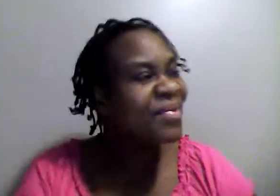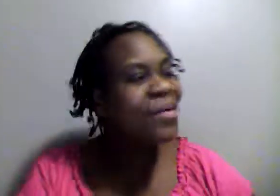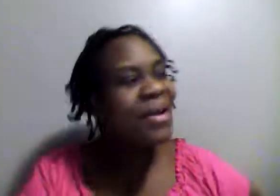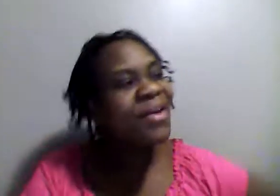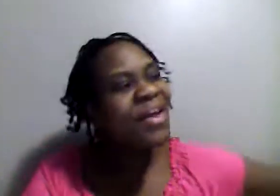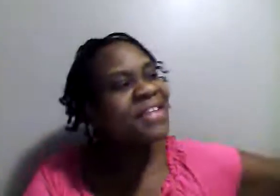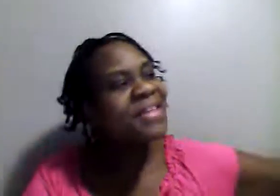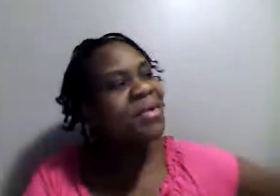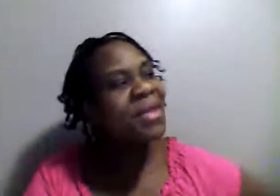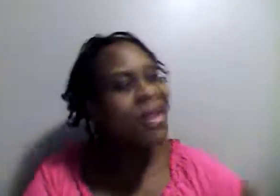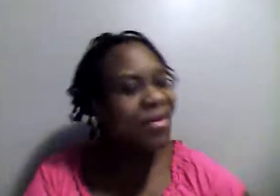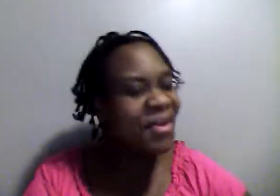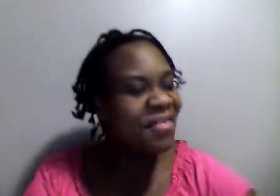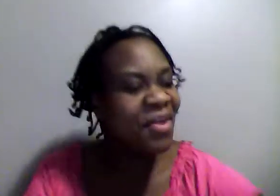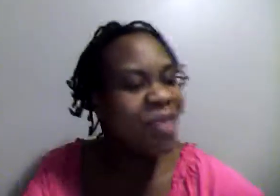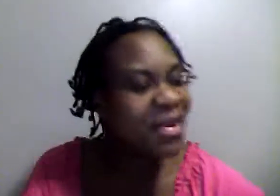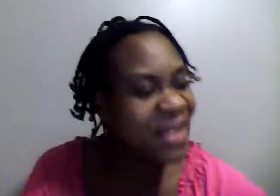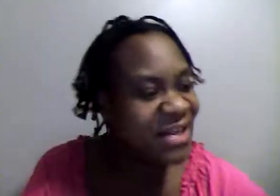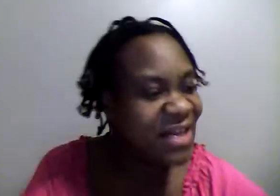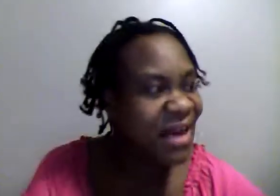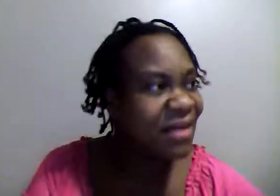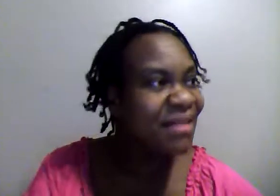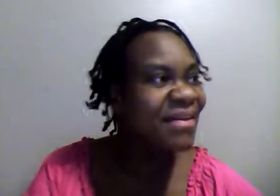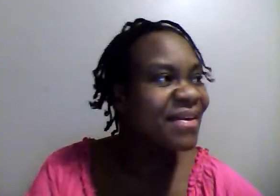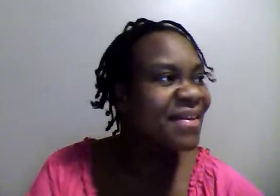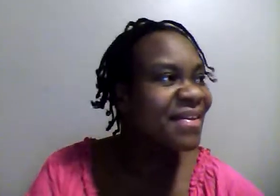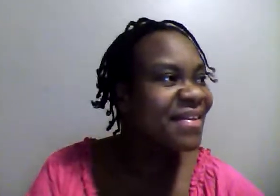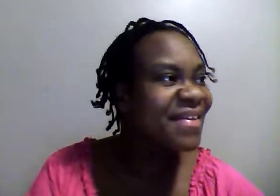Okay, you can stay with Hannah. Whatever you want, ask Hannah.